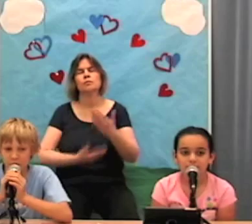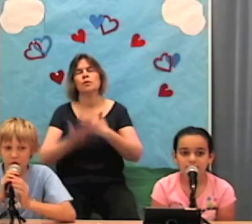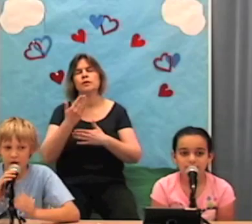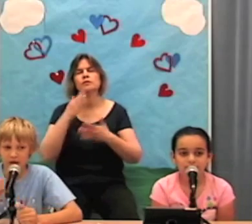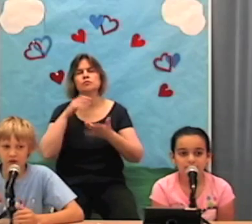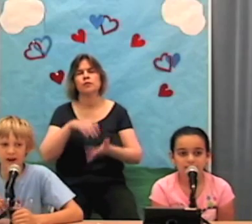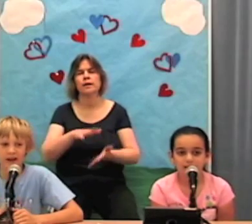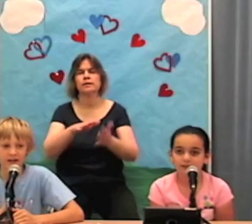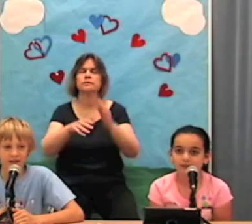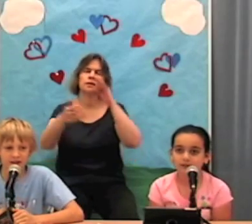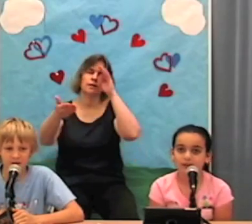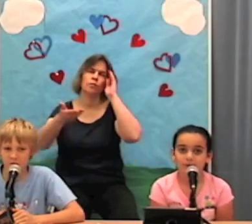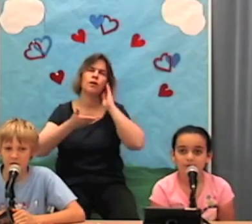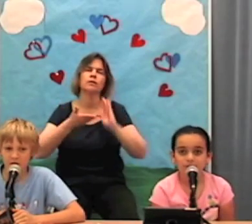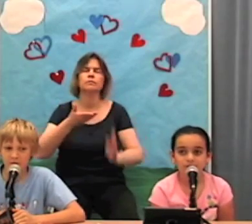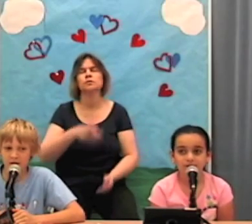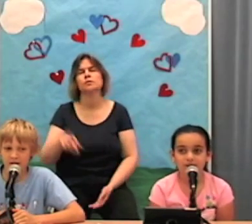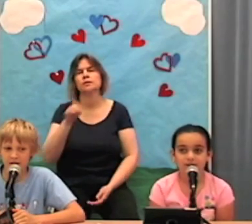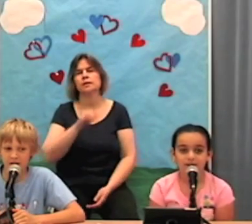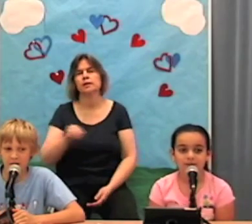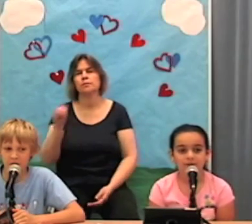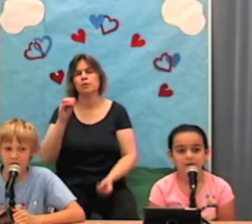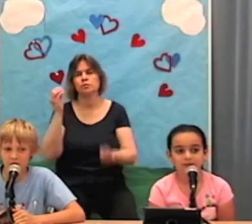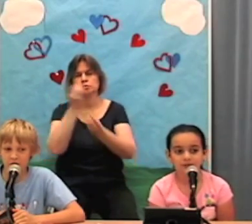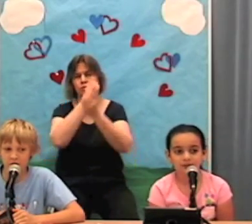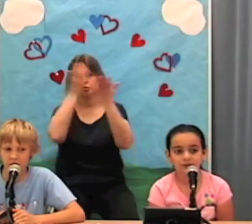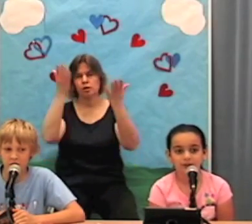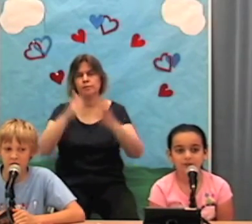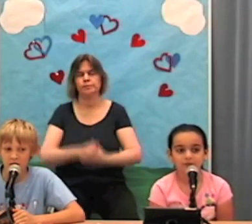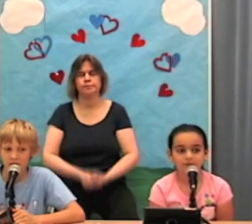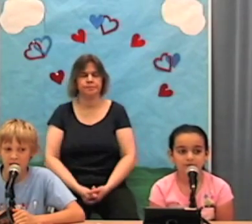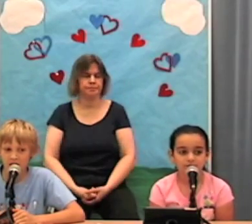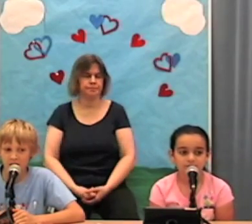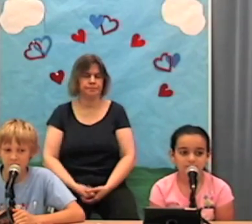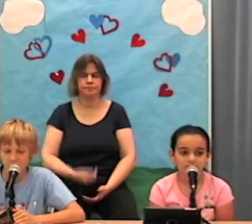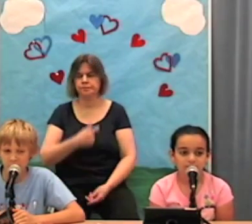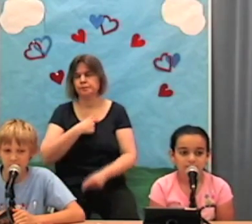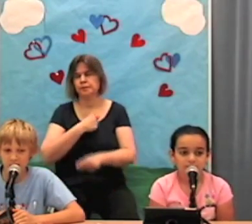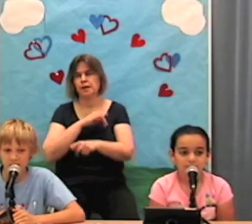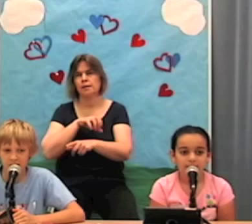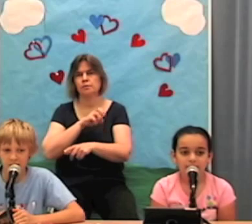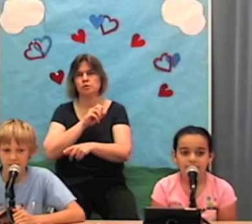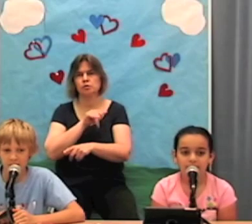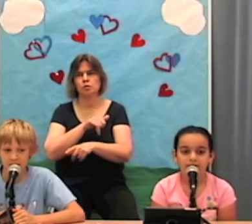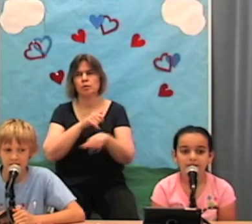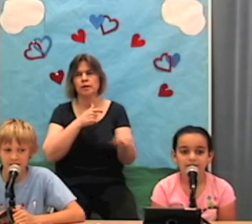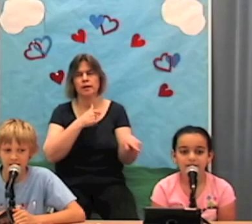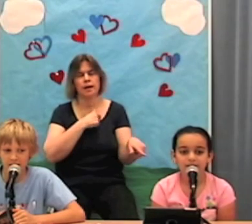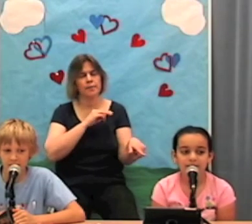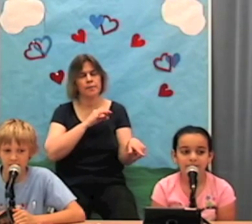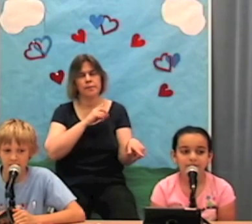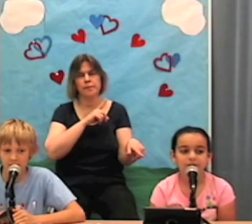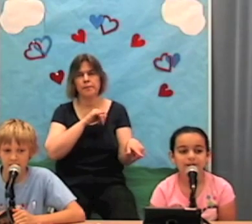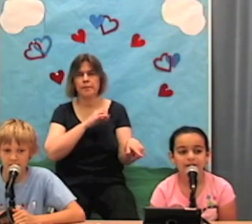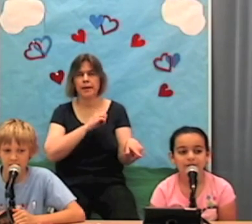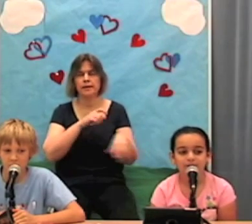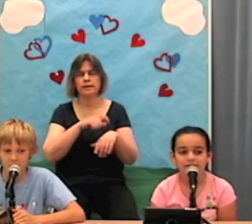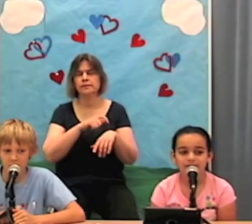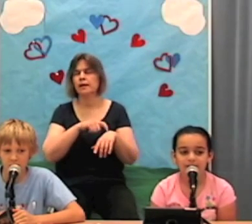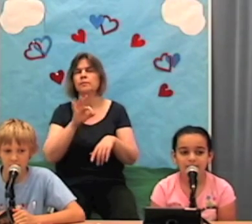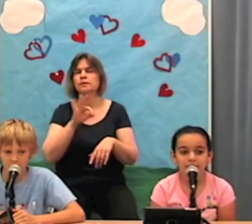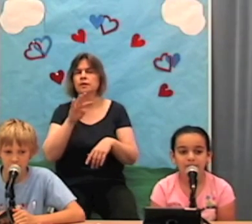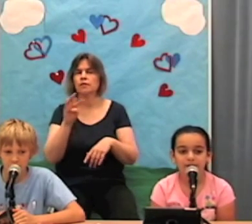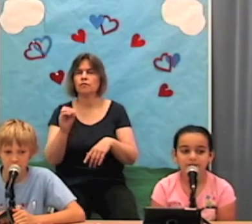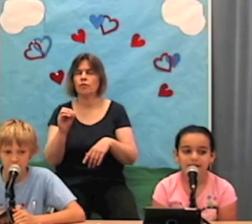Good morning, dragons, and welcome to the Denham Oaks new show. I'm Joey. And I'm Maddie. The time is